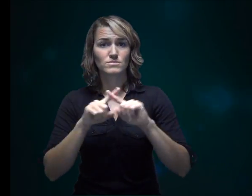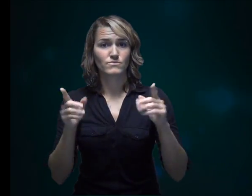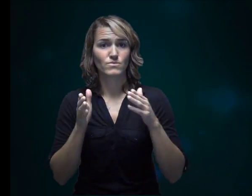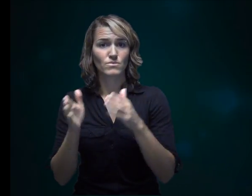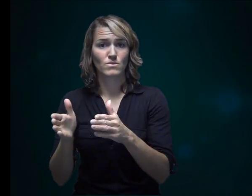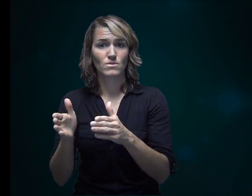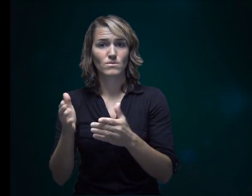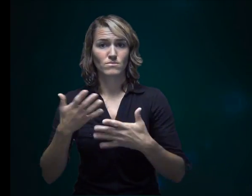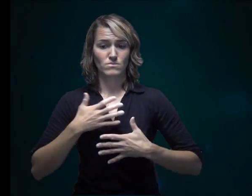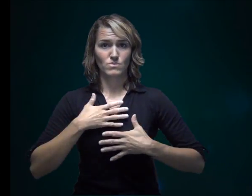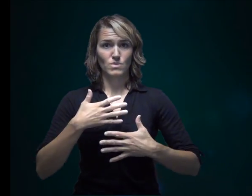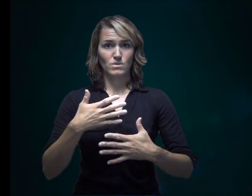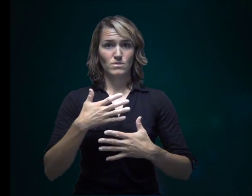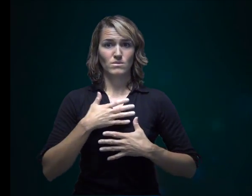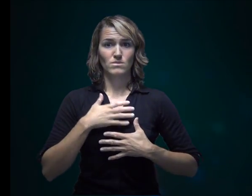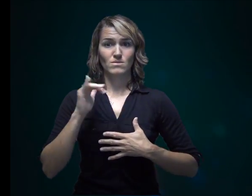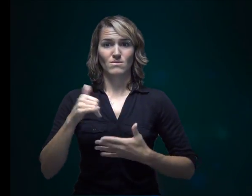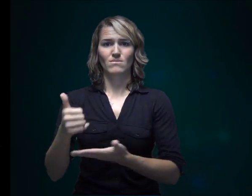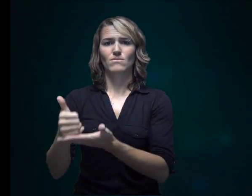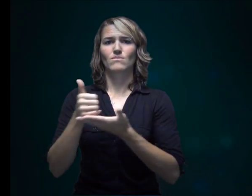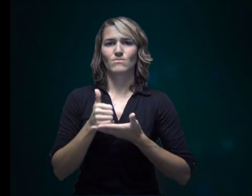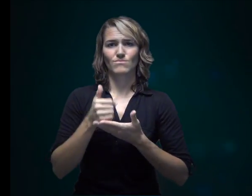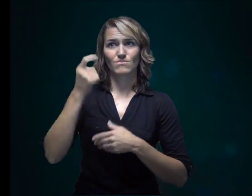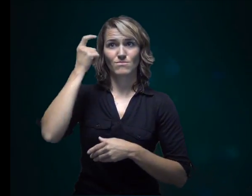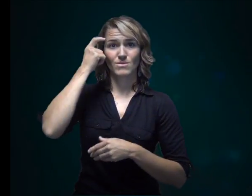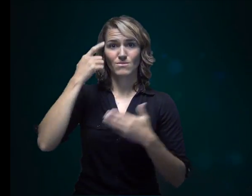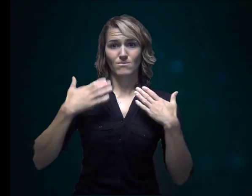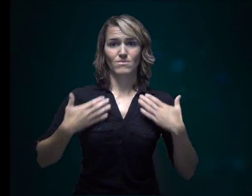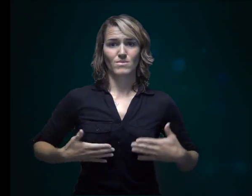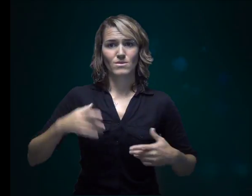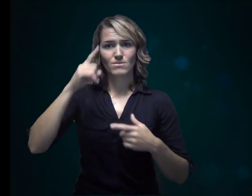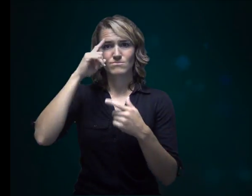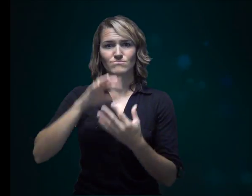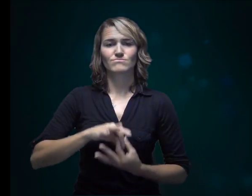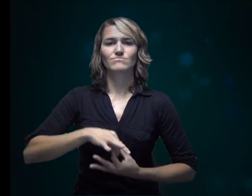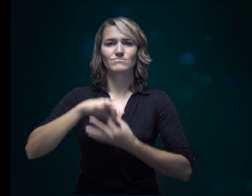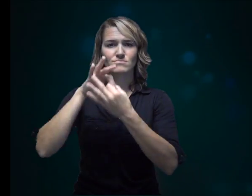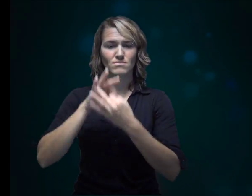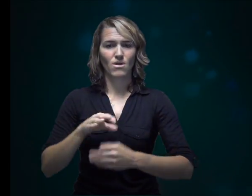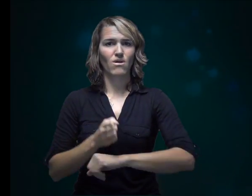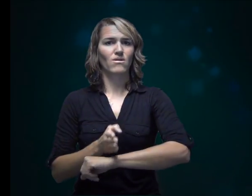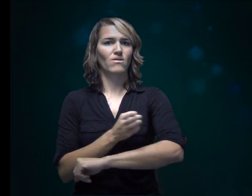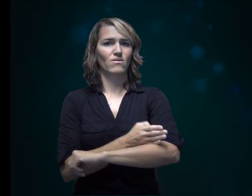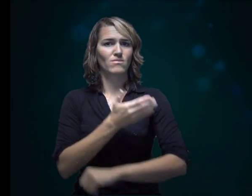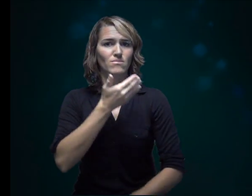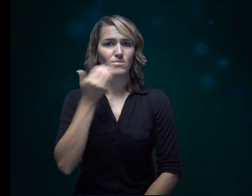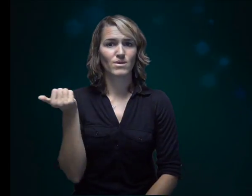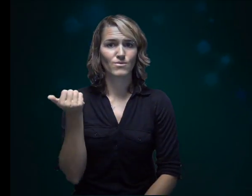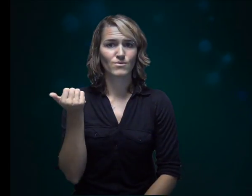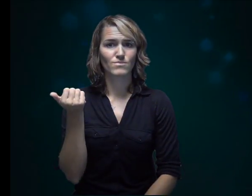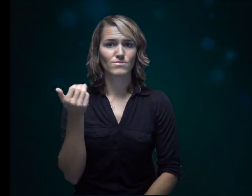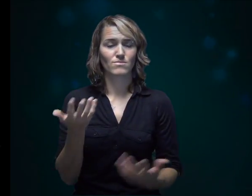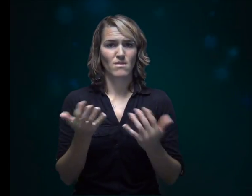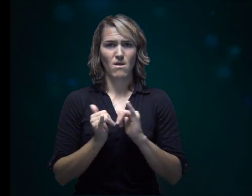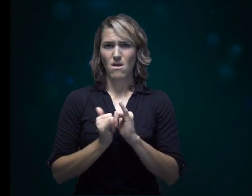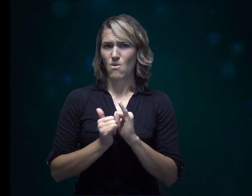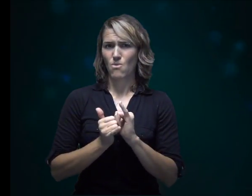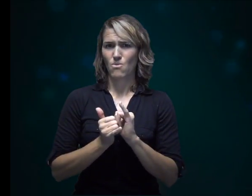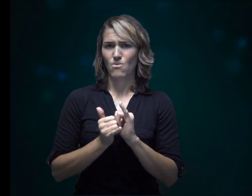But breathing also has another purpose. We can breathe in a way that can help our bodies and minds to feel more connected, and in doing so, we